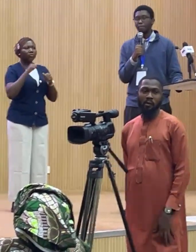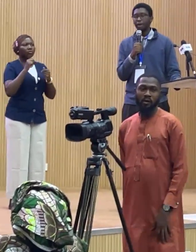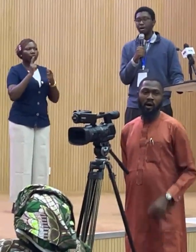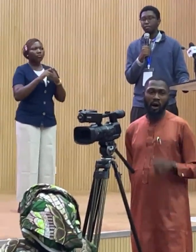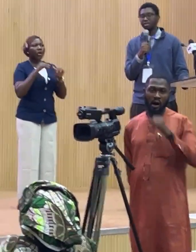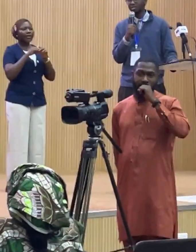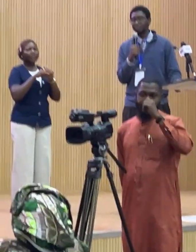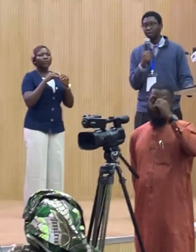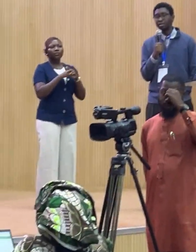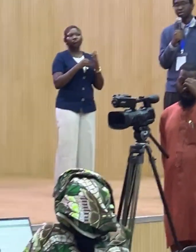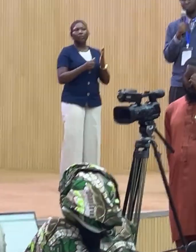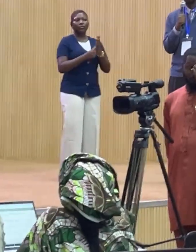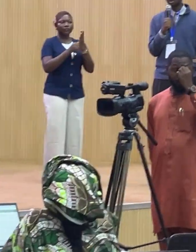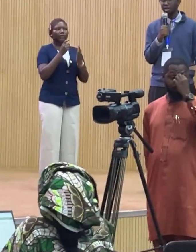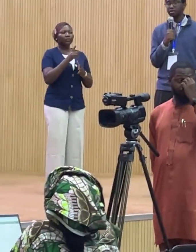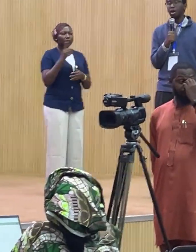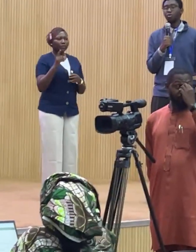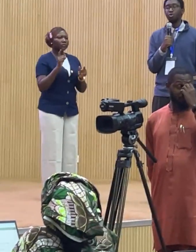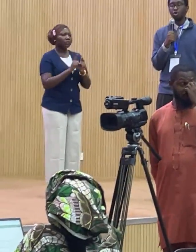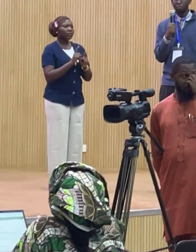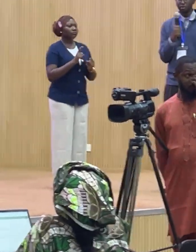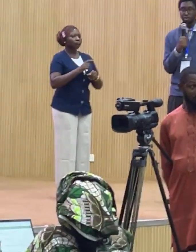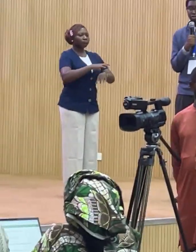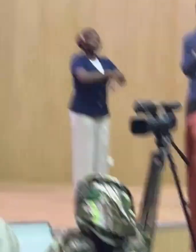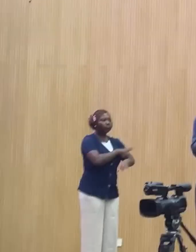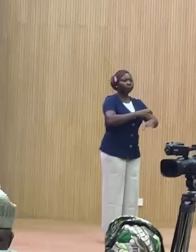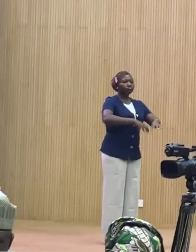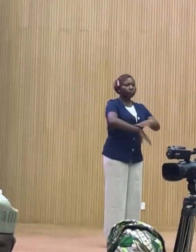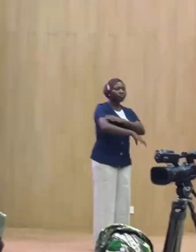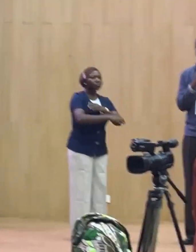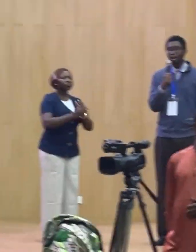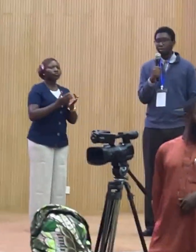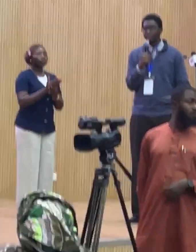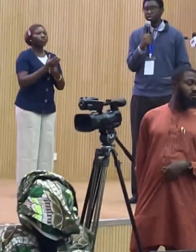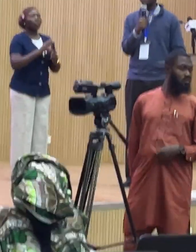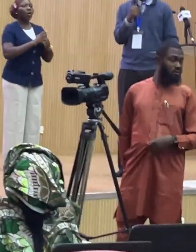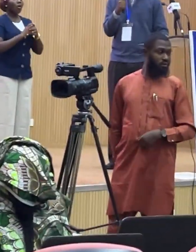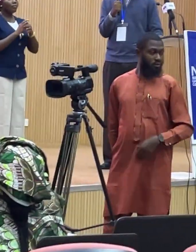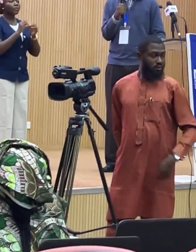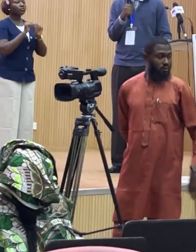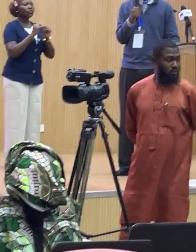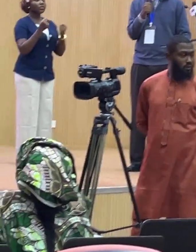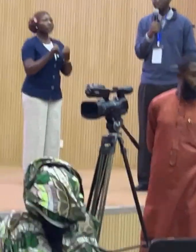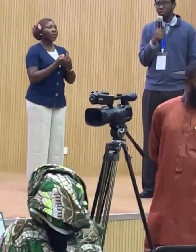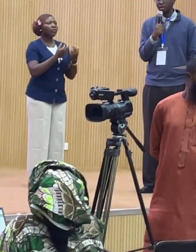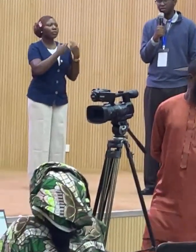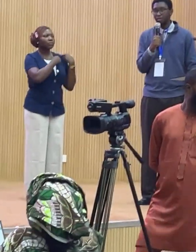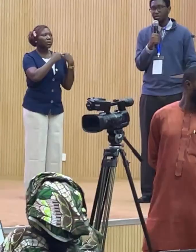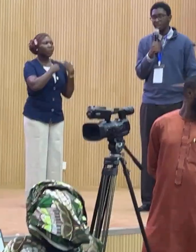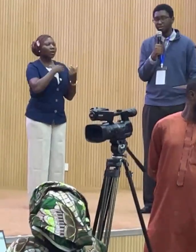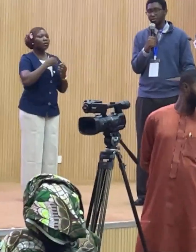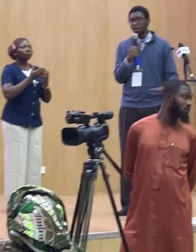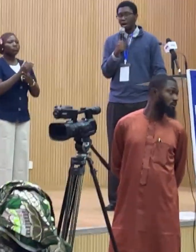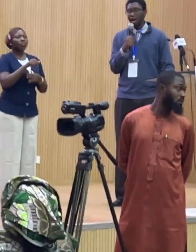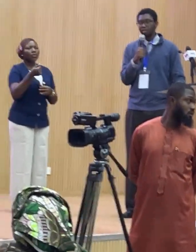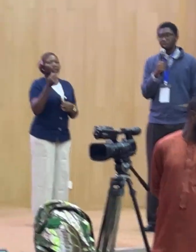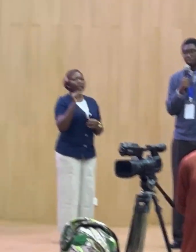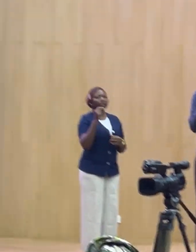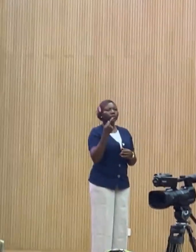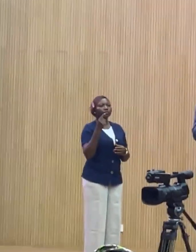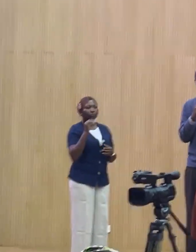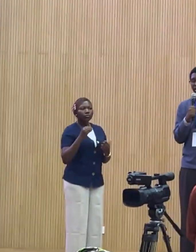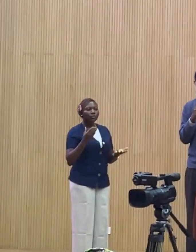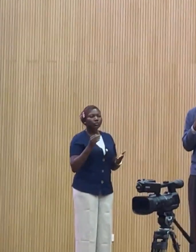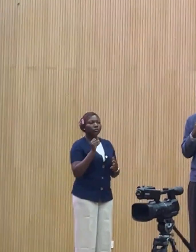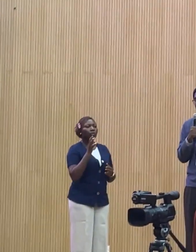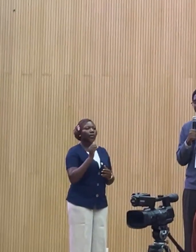access assistive devices like prosthetics through corporate social responsibility and other NGOs that play a factor in these cases. And